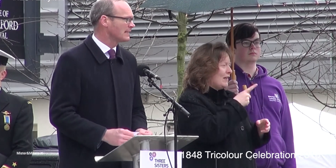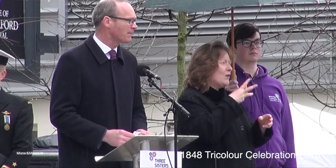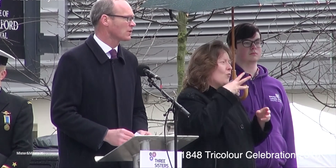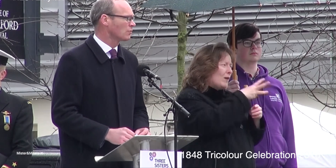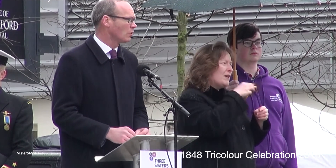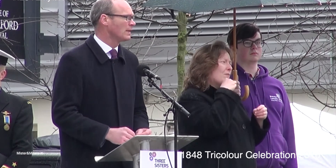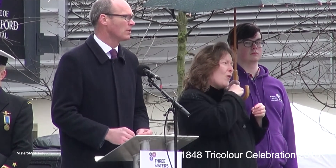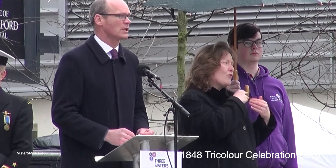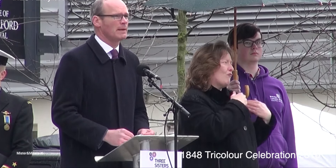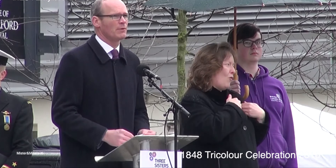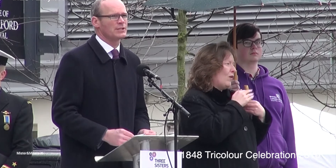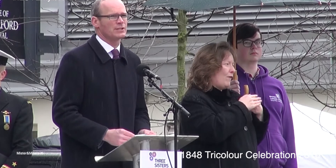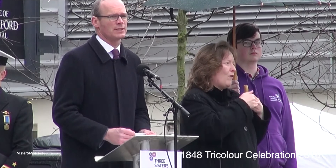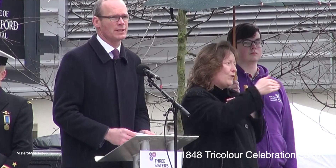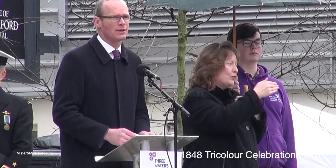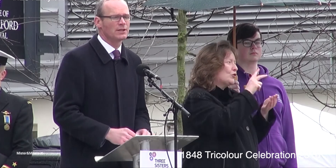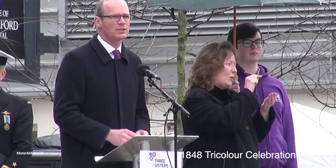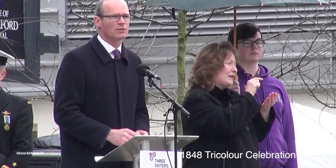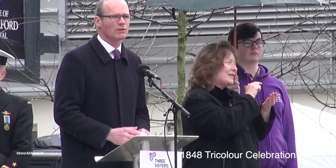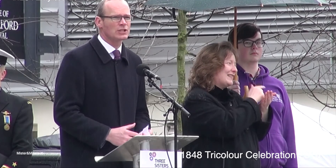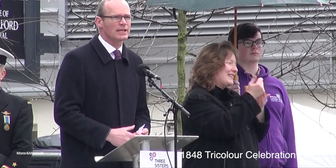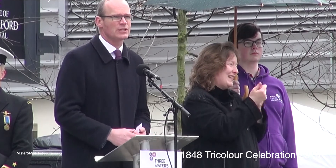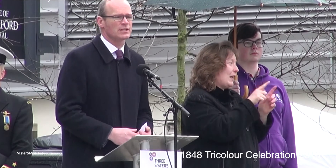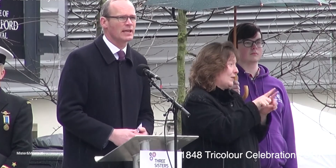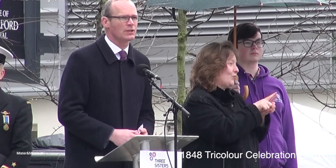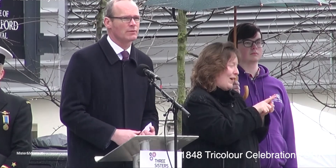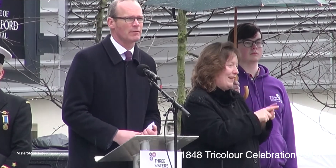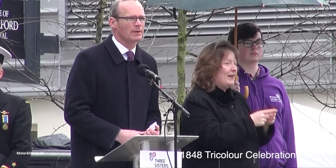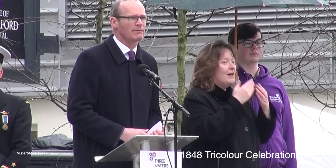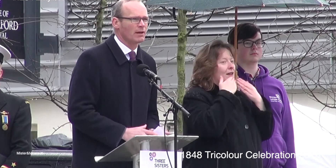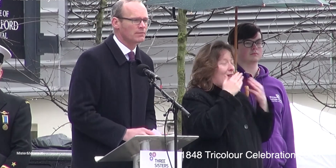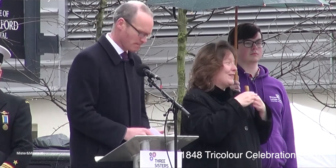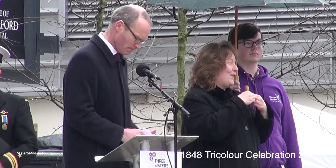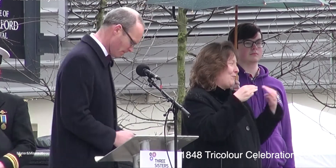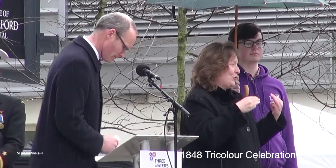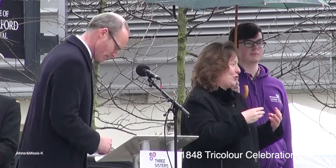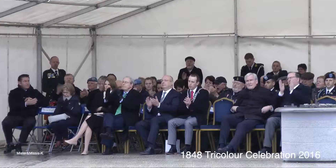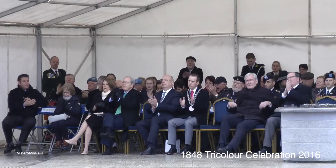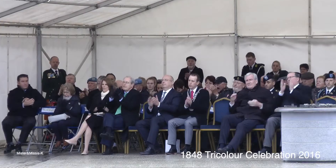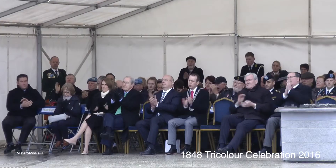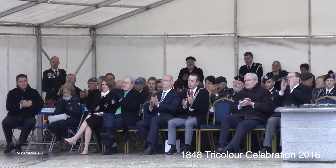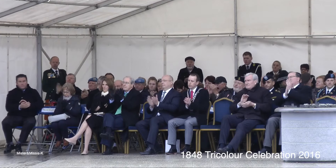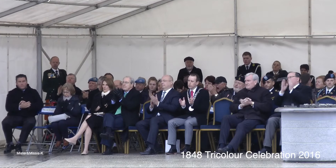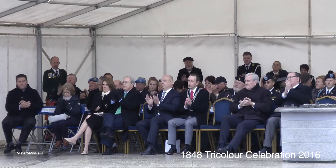very significant role in those commemorations this year. So congratulations and thank you to everybody involved.